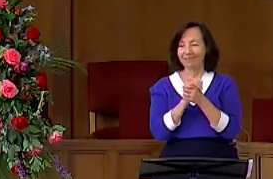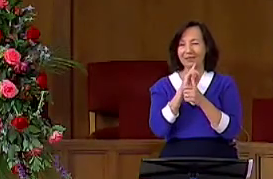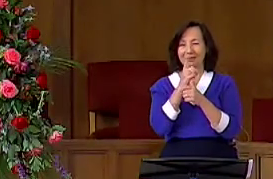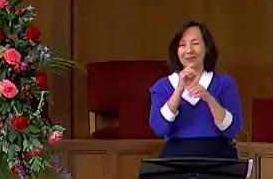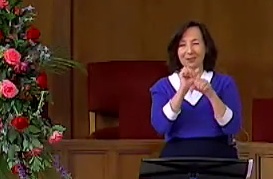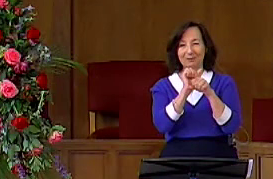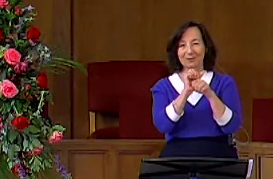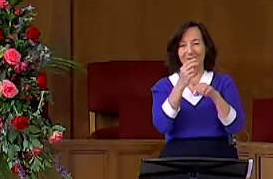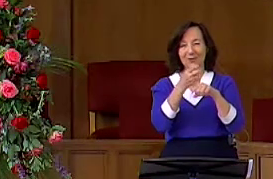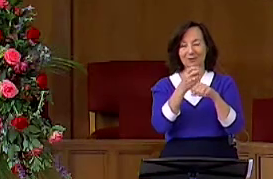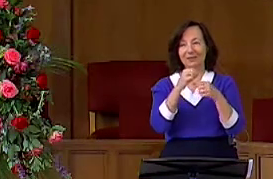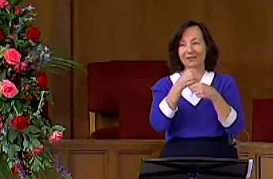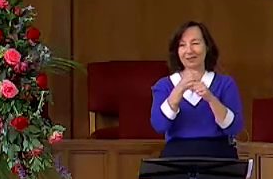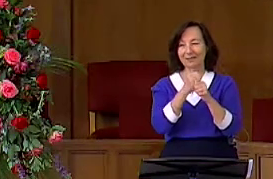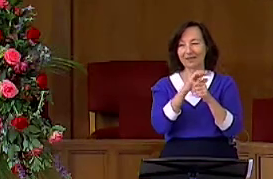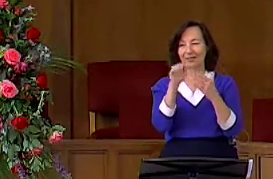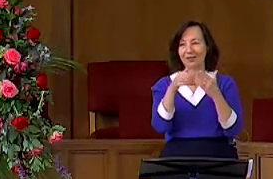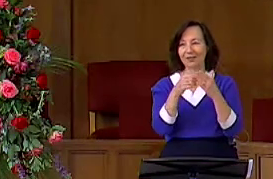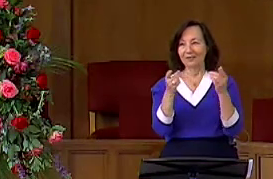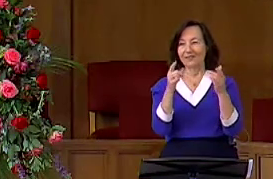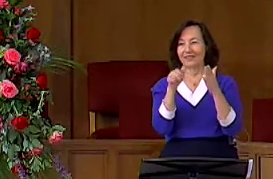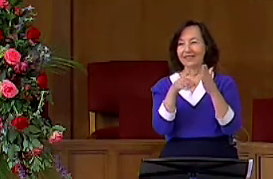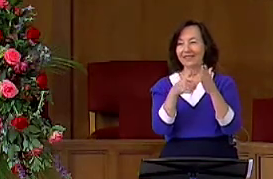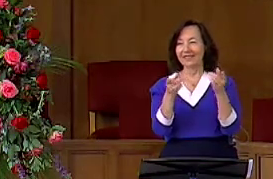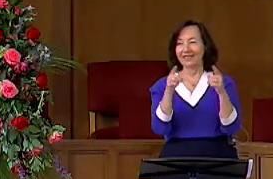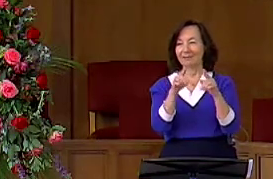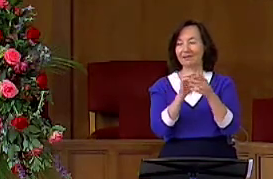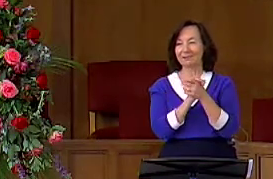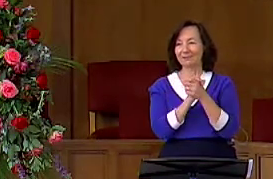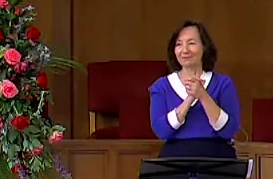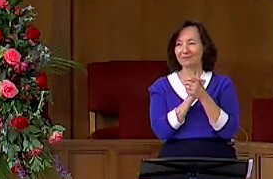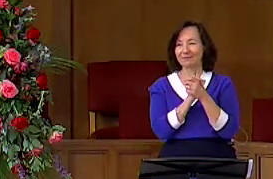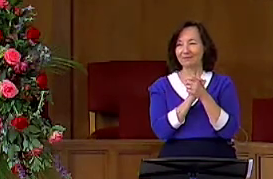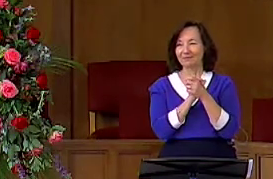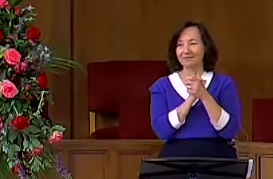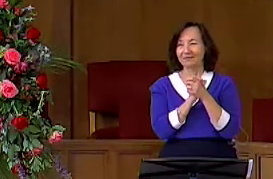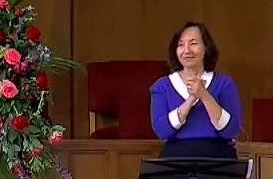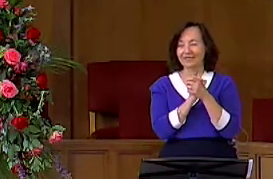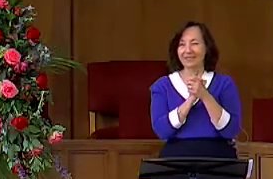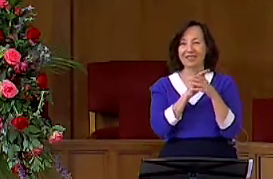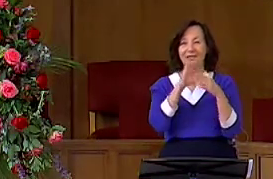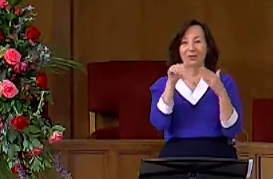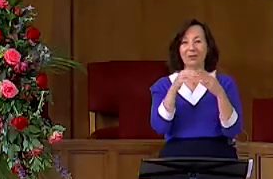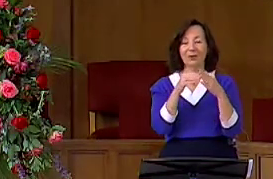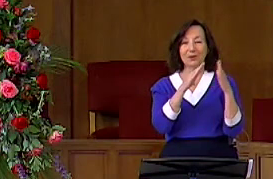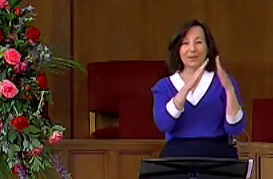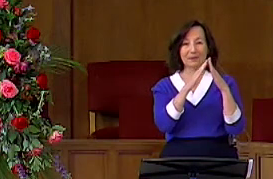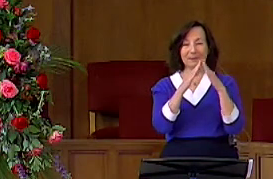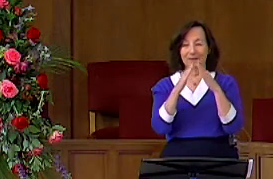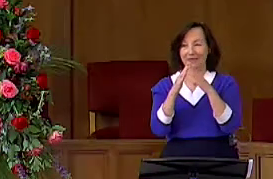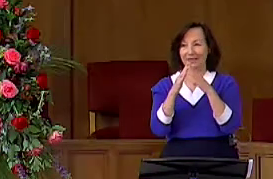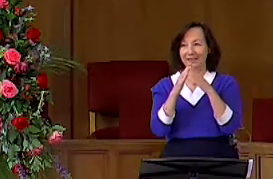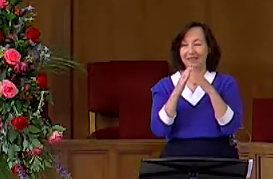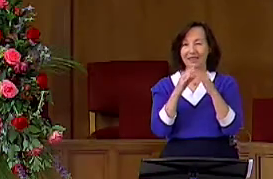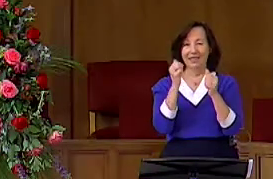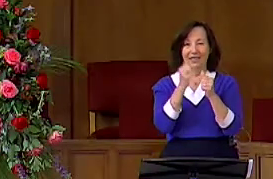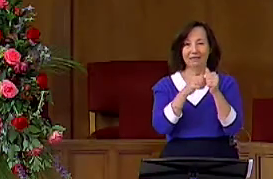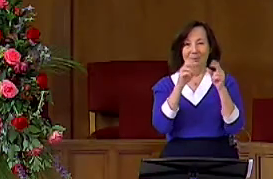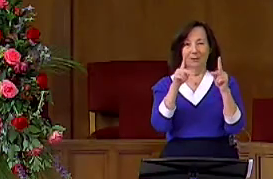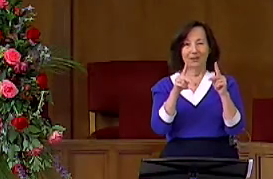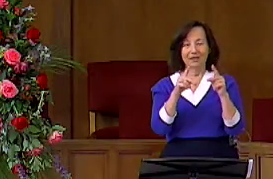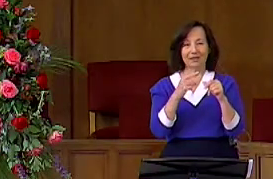hard to make all of this happen. Well, I want to, yes? It's a whole committee. It's a whole committee? Yeah. So everybody that's on that library committee, if